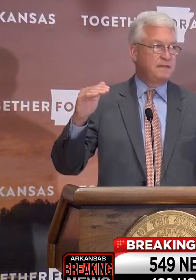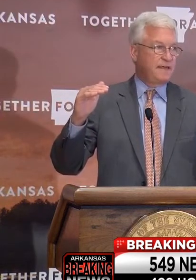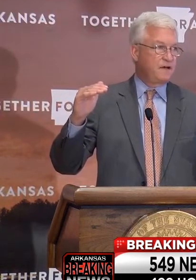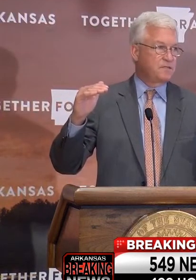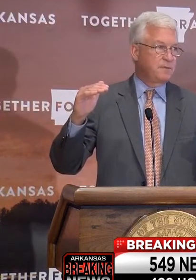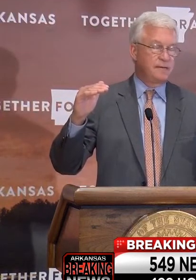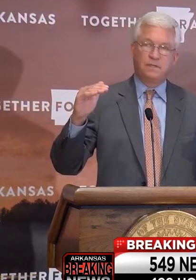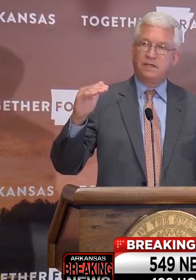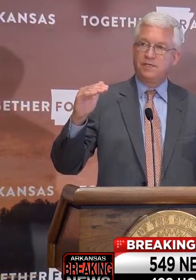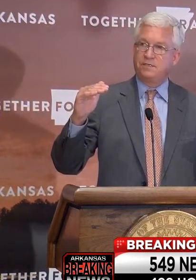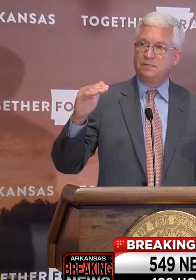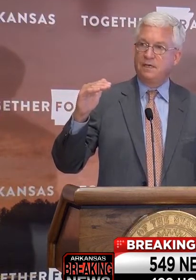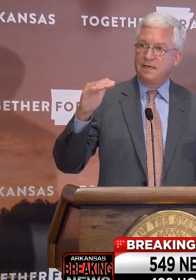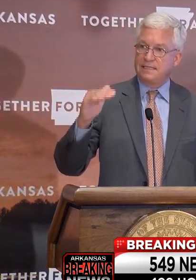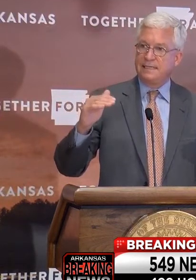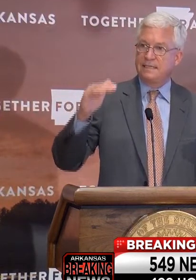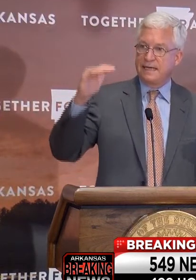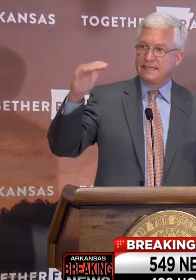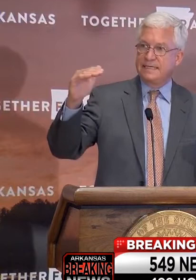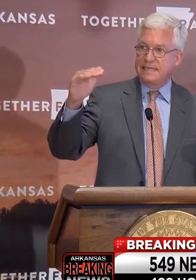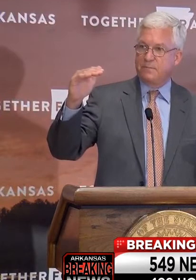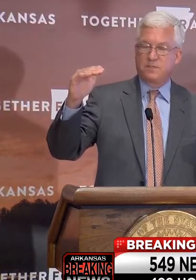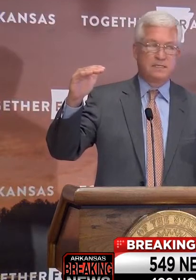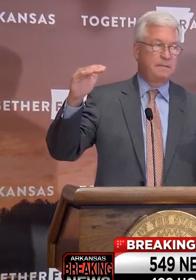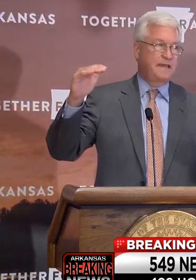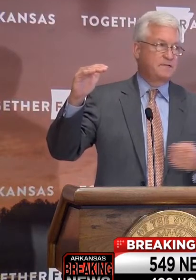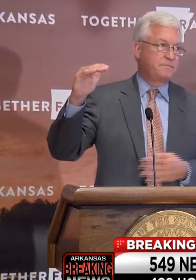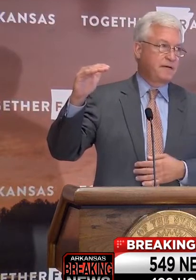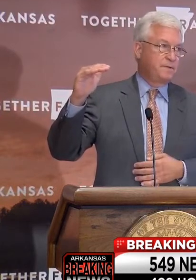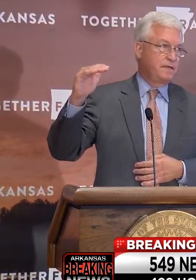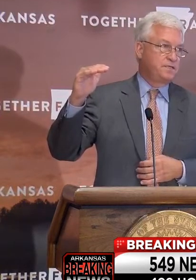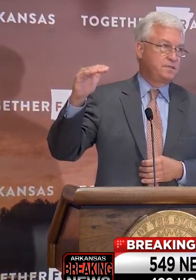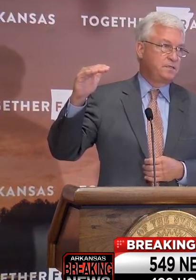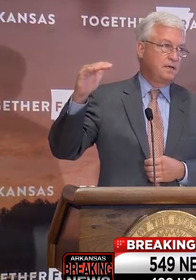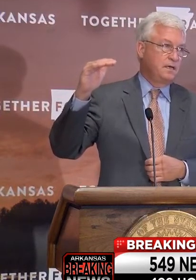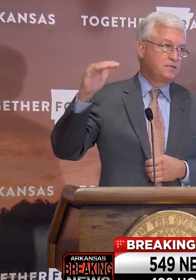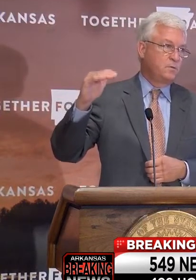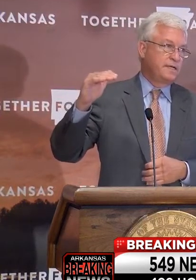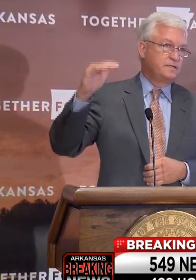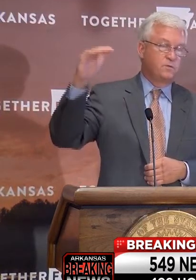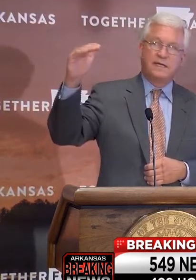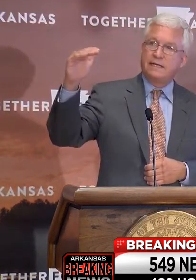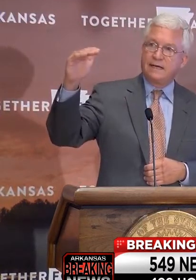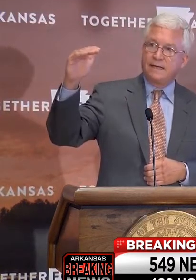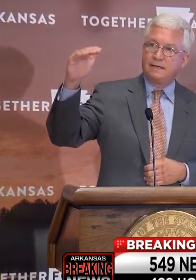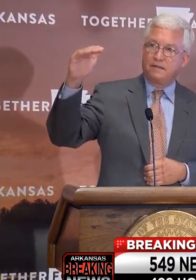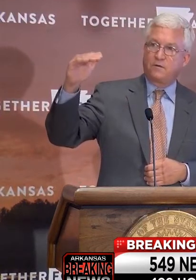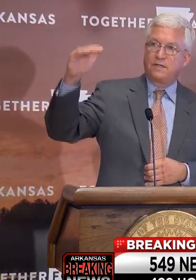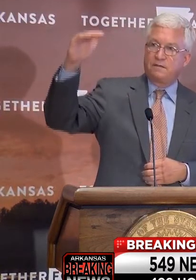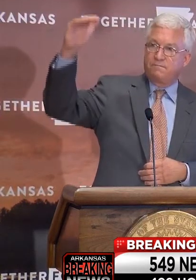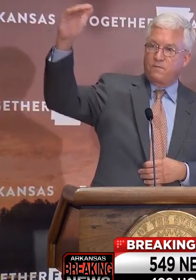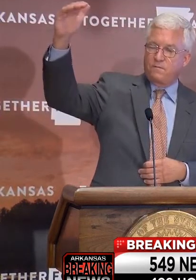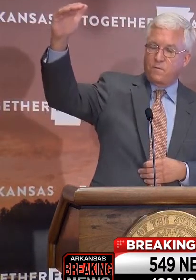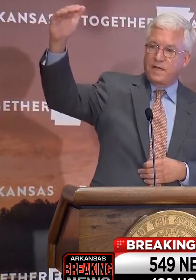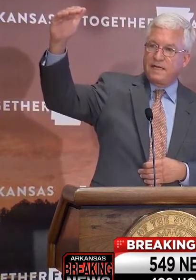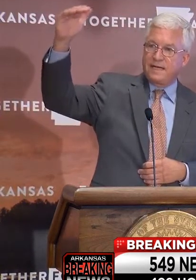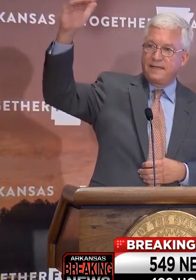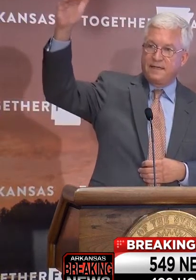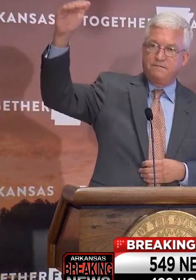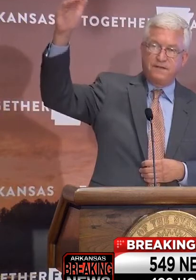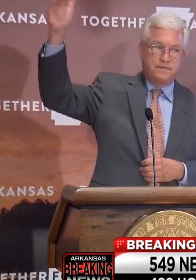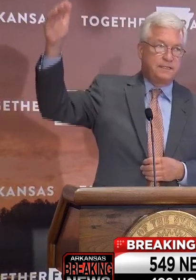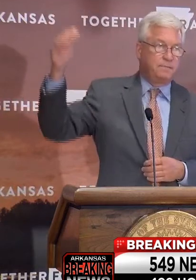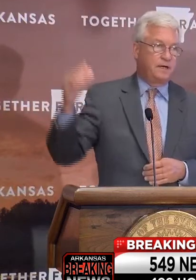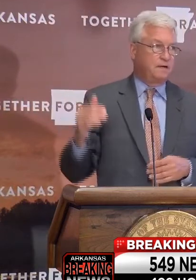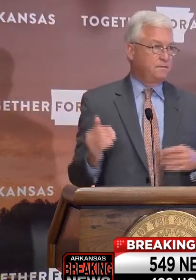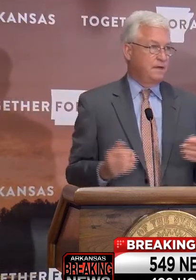per 10,000 population, 10 to 19 per 10,000 population, 20 to 29, 30 to 49,